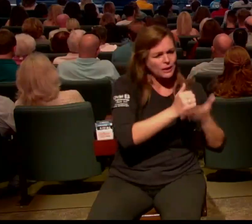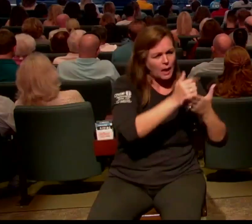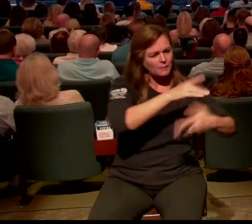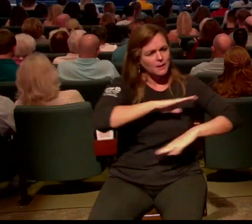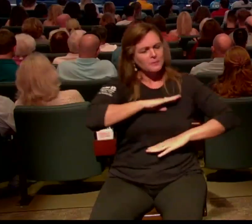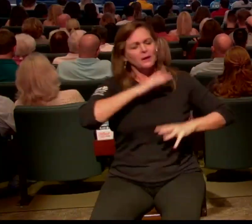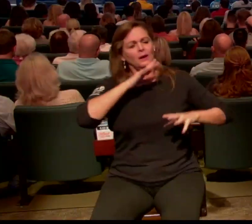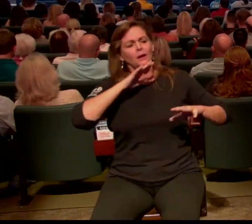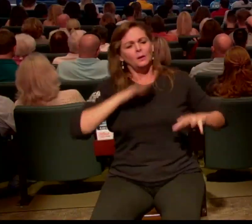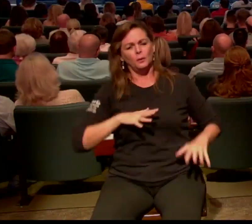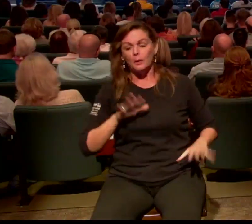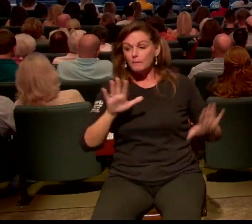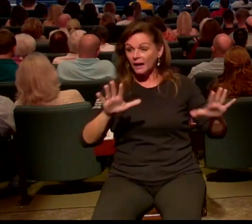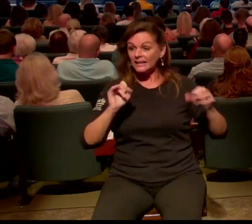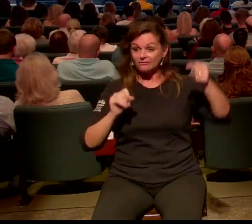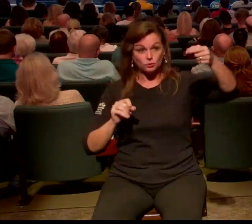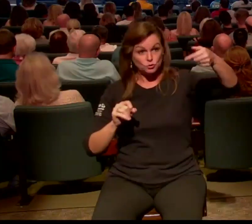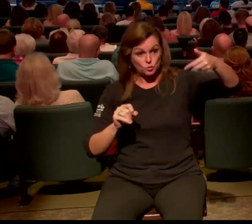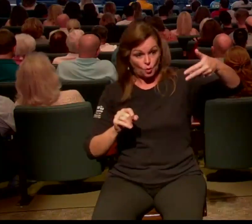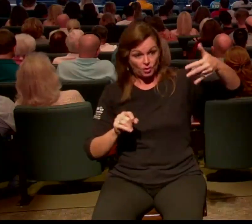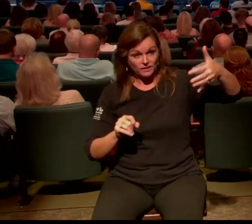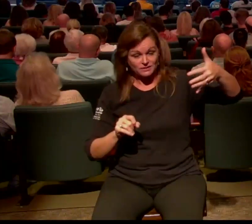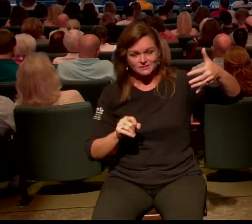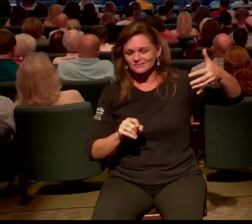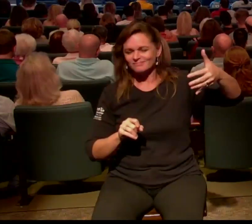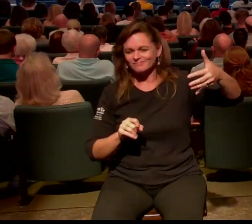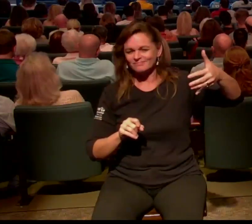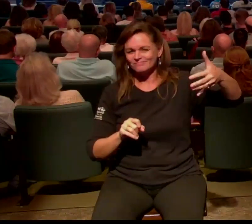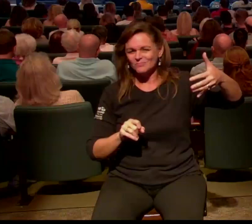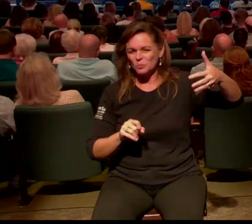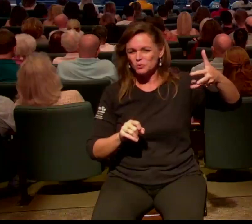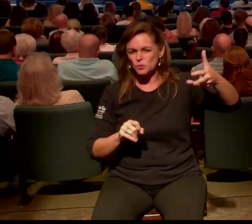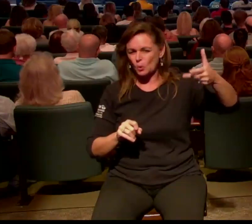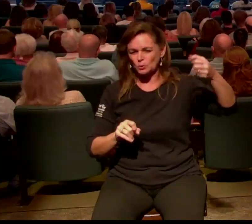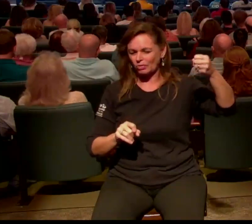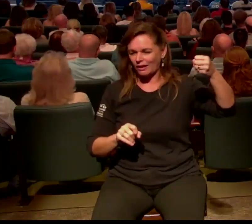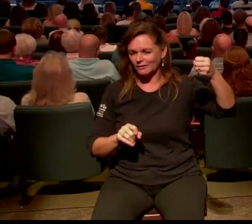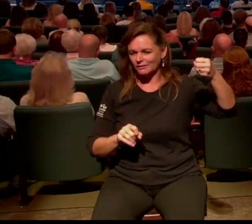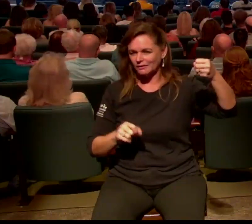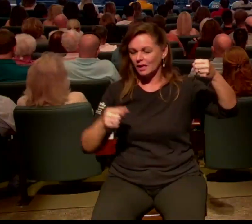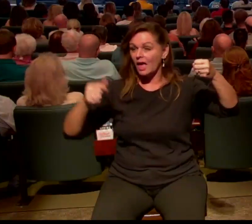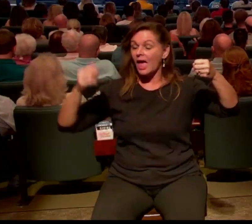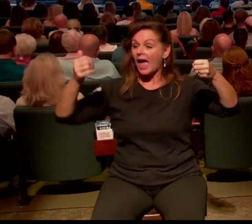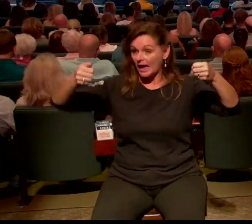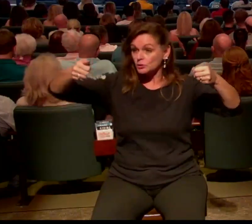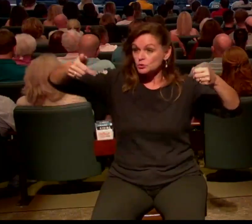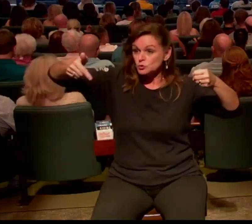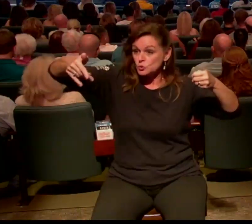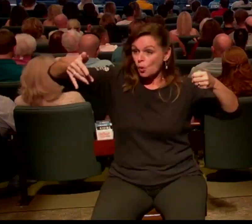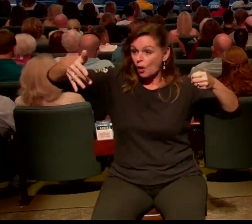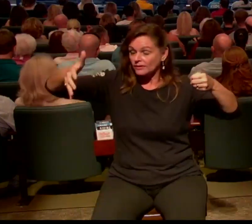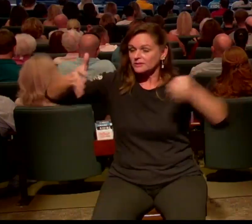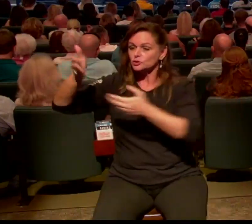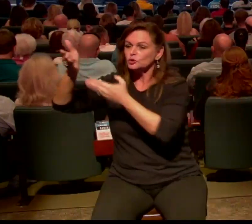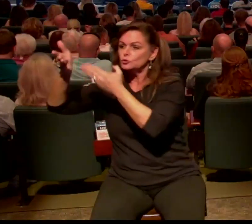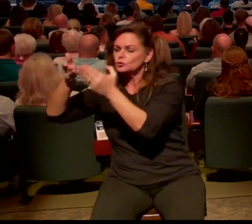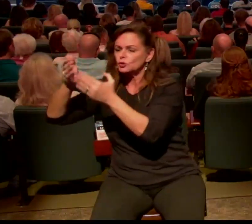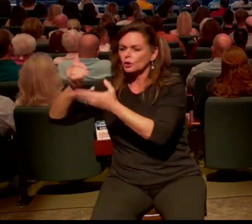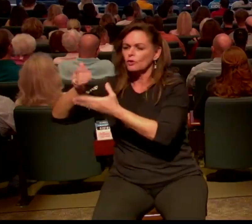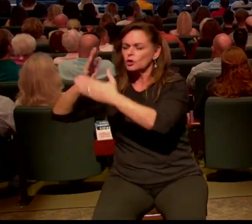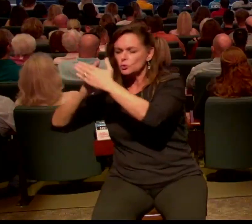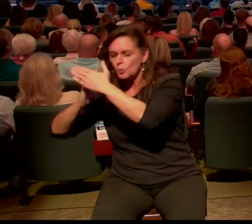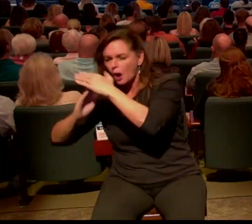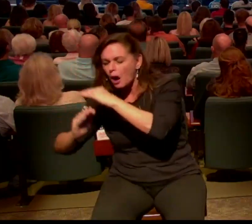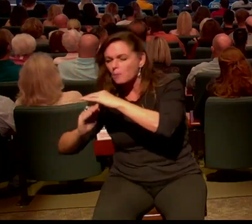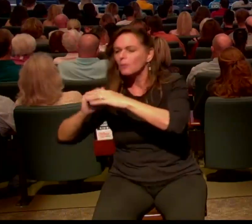change our life. Now, there's one other quick thought, and that is, there's this phrase, and that is, we over me. In John